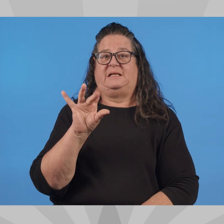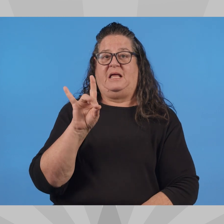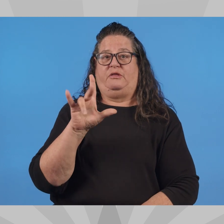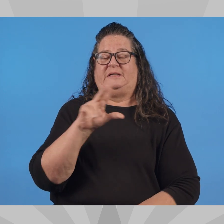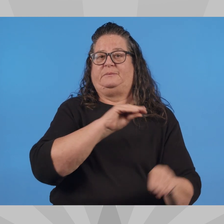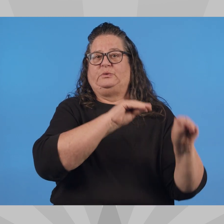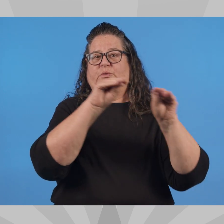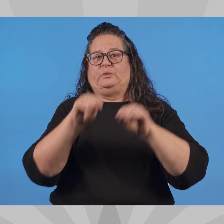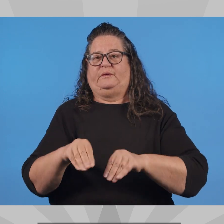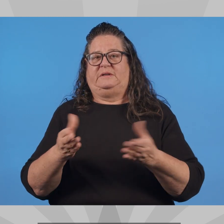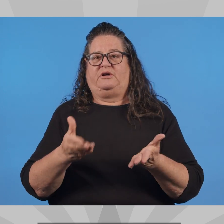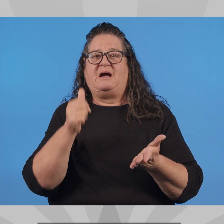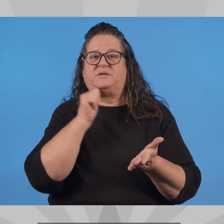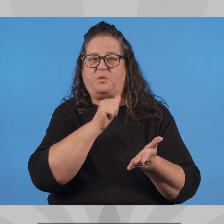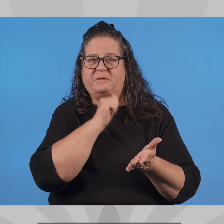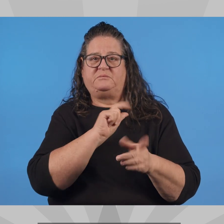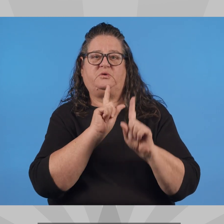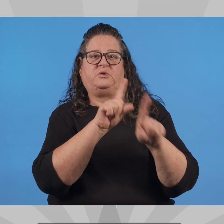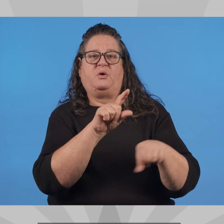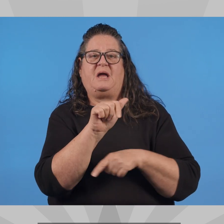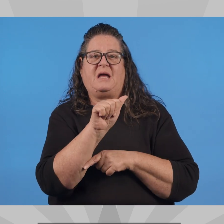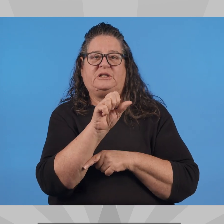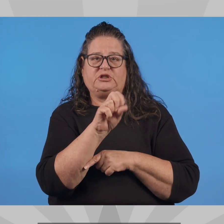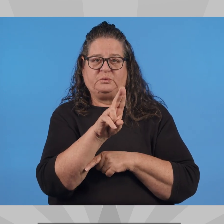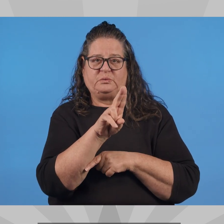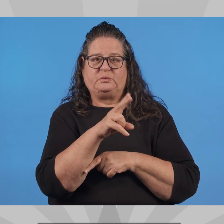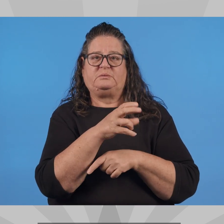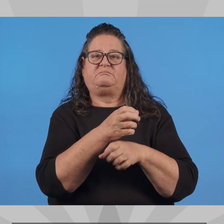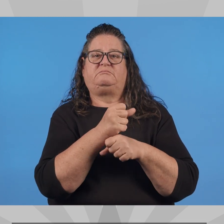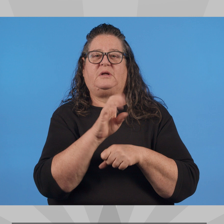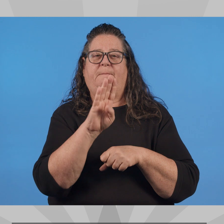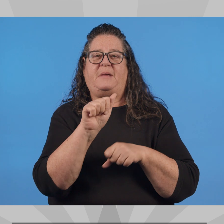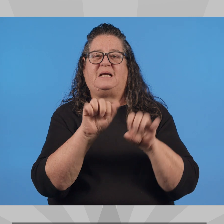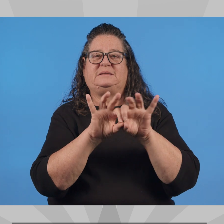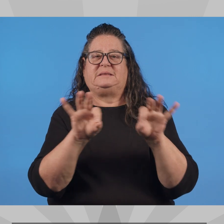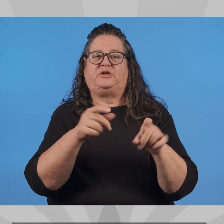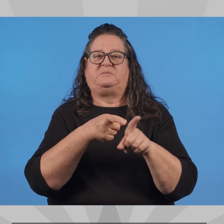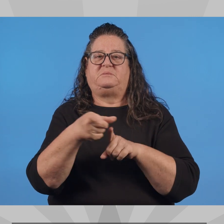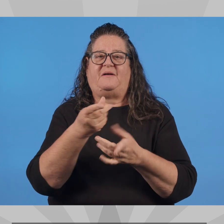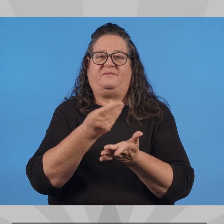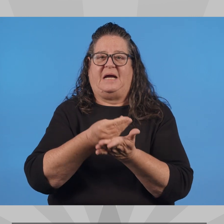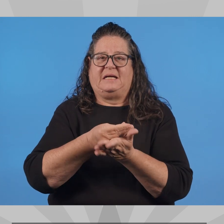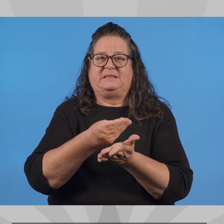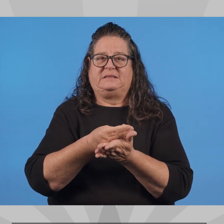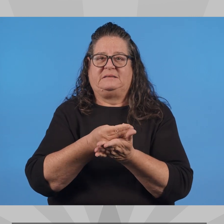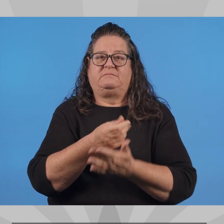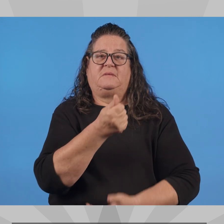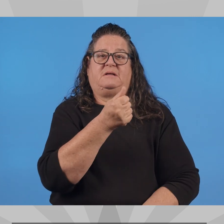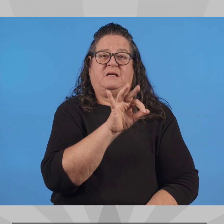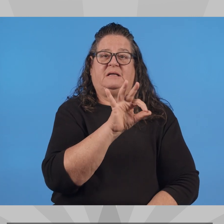Biography. Moved to Arizona in 1983. Bachelor's degree in finance,